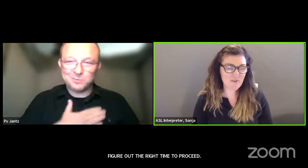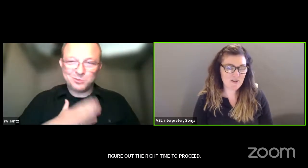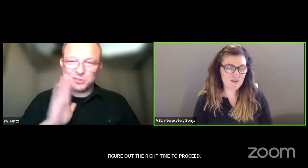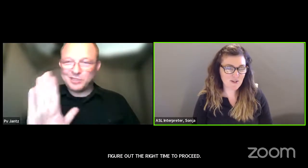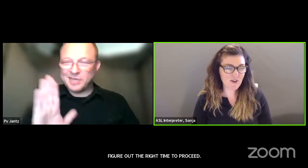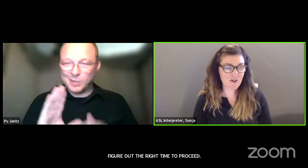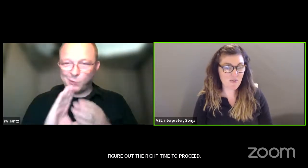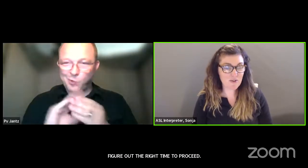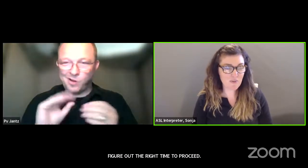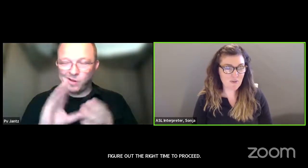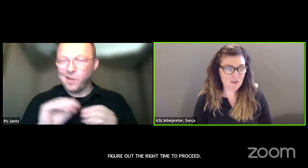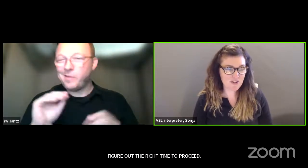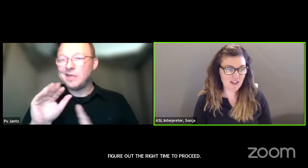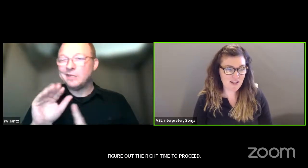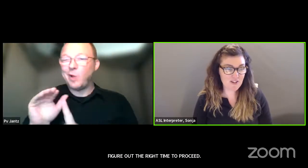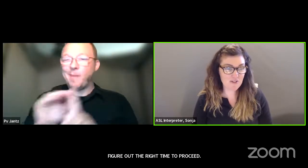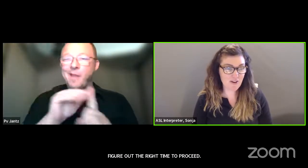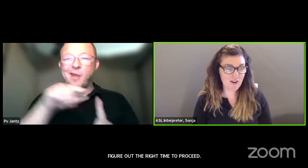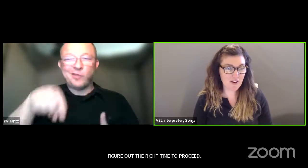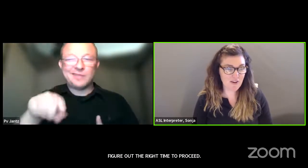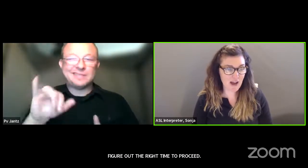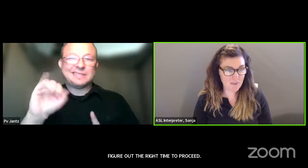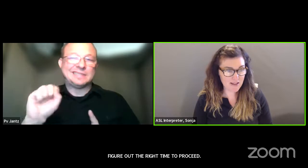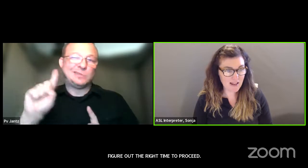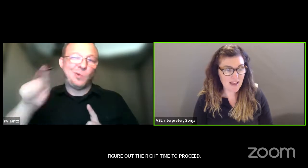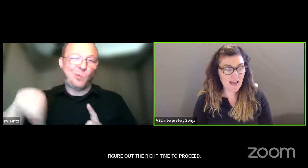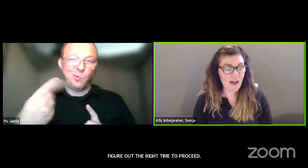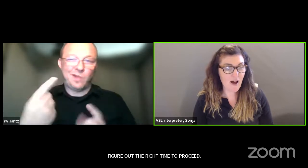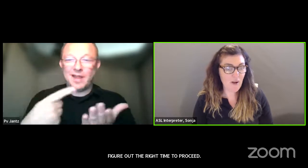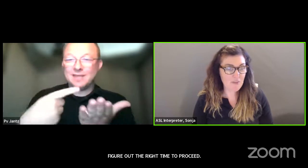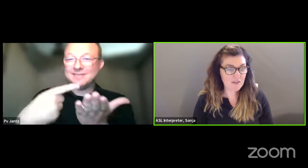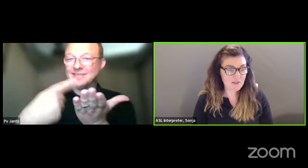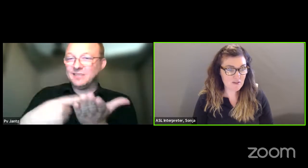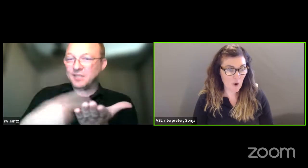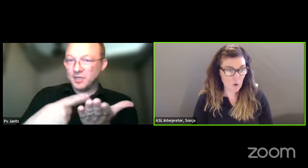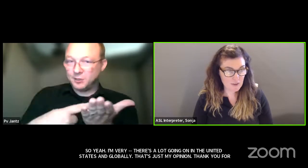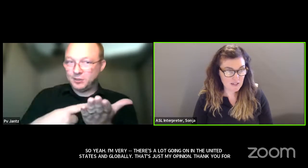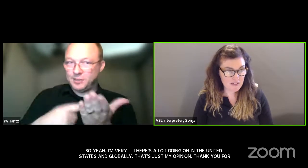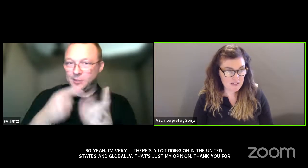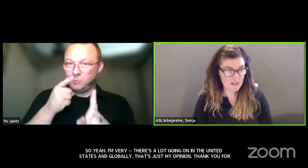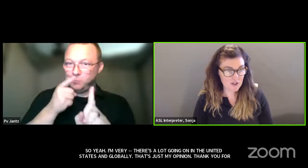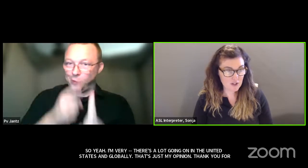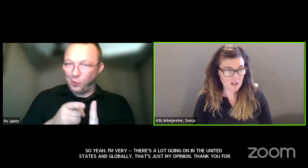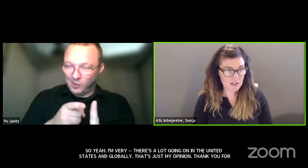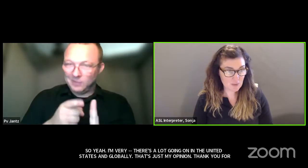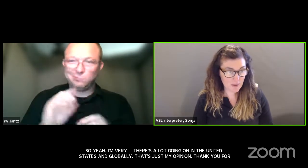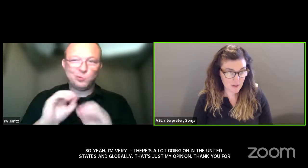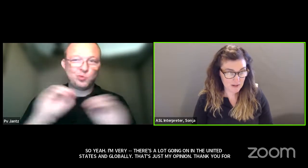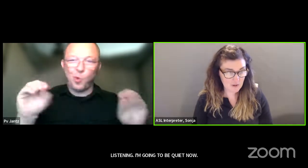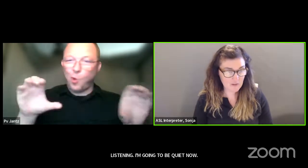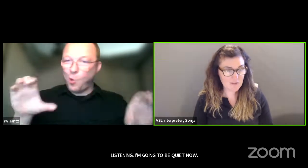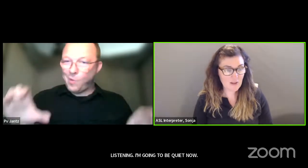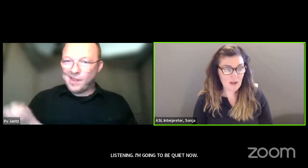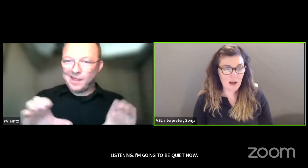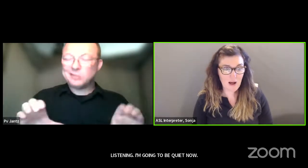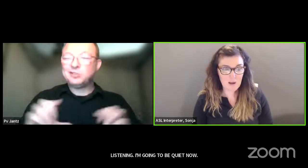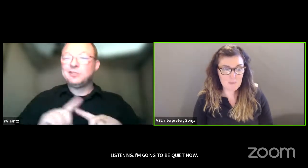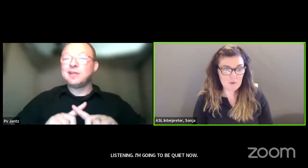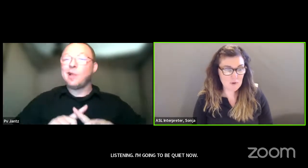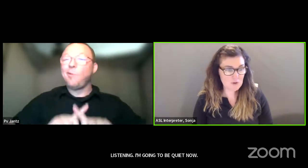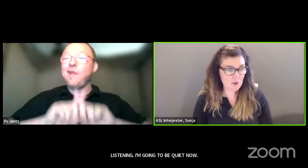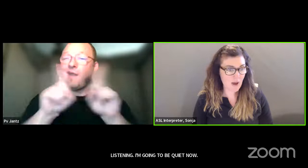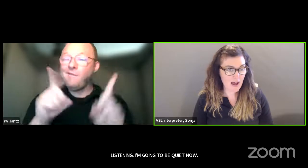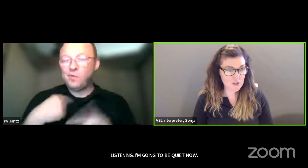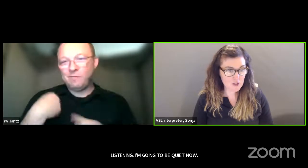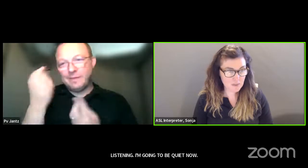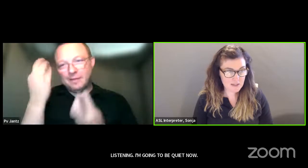Thank you, Commissioner Cohen. We do appreciate you sharing your comment. This is only a discussion as a reminder.